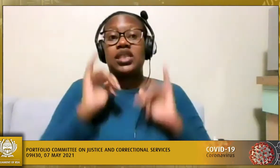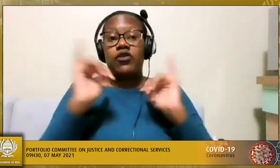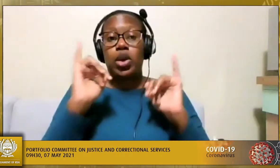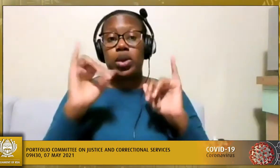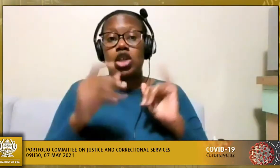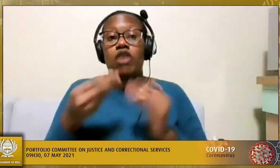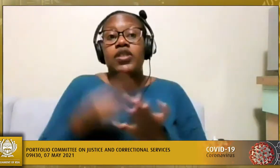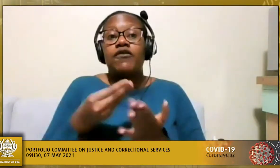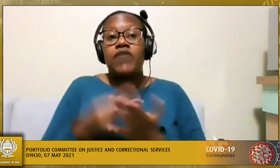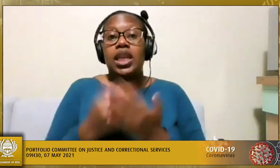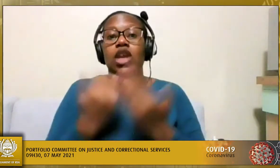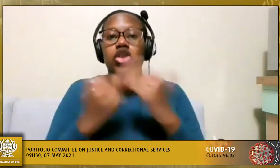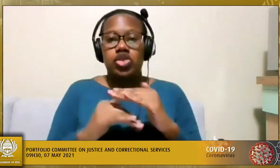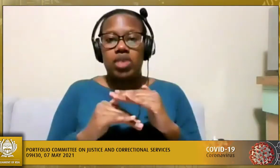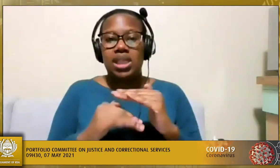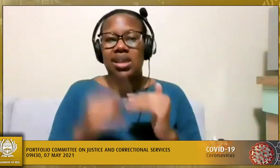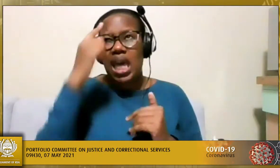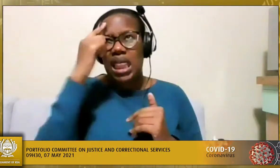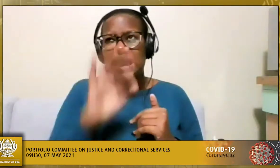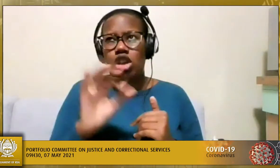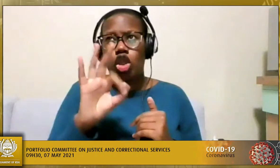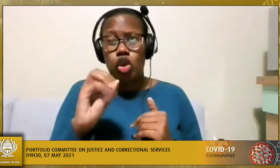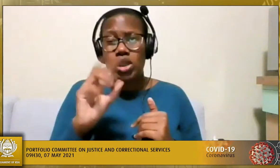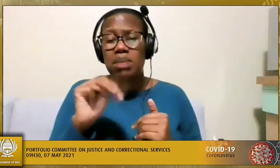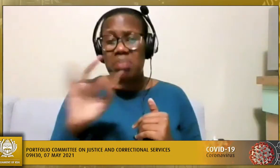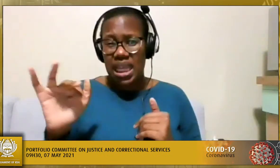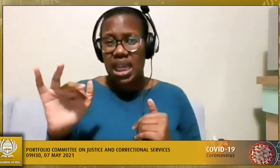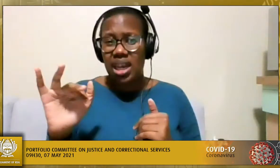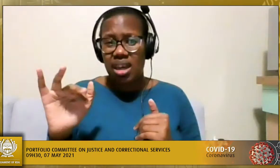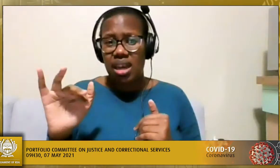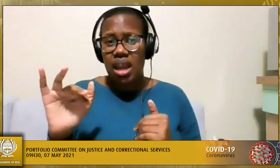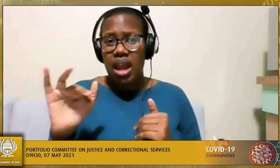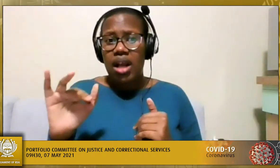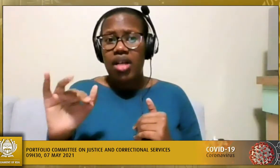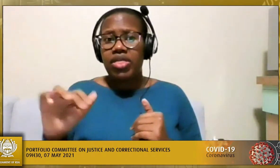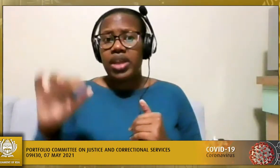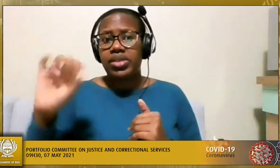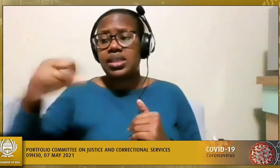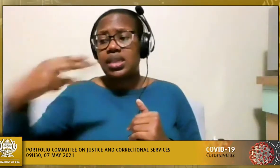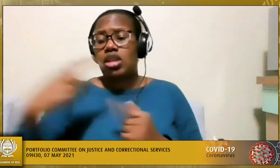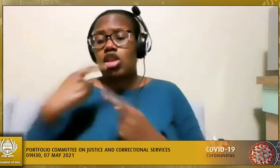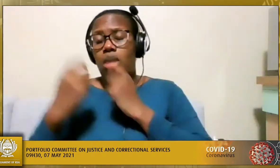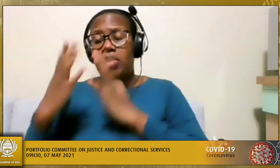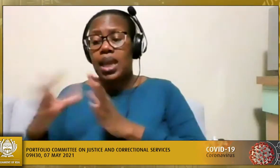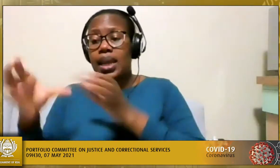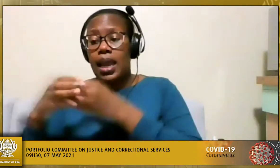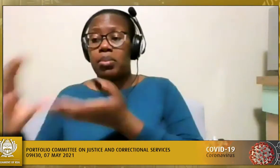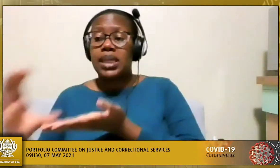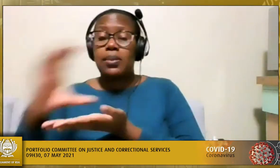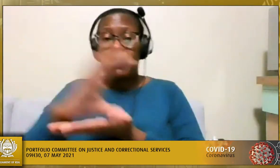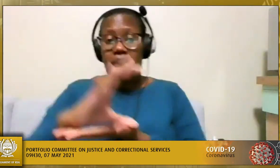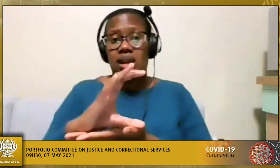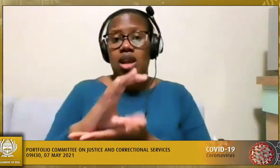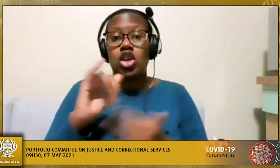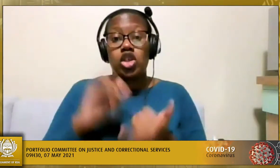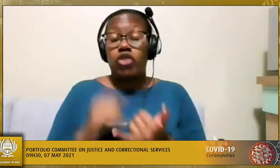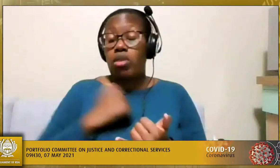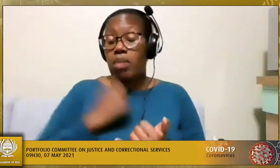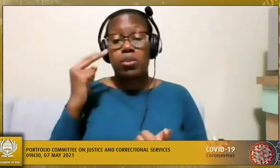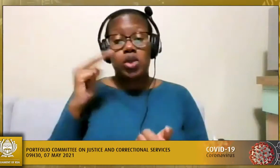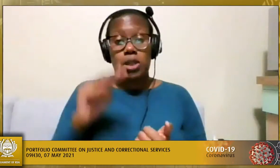constraints I think it was a figure of 13 million that is given by the complainant company so that's purely from my